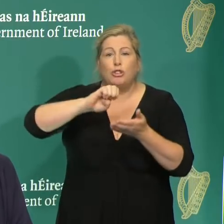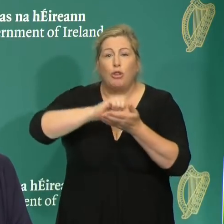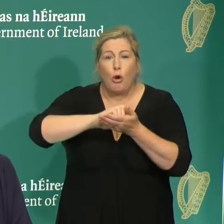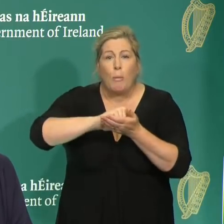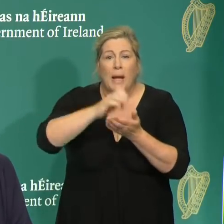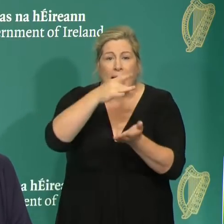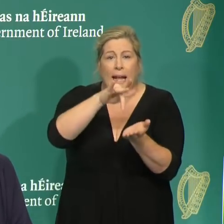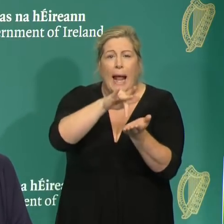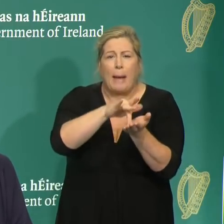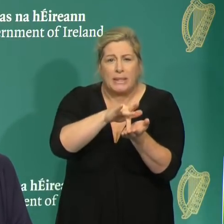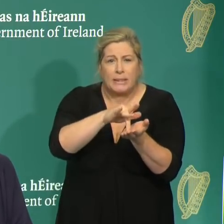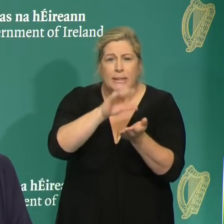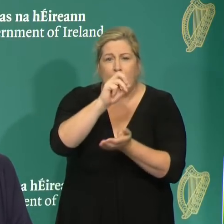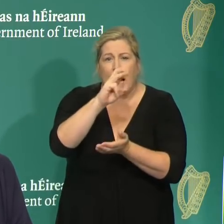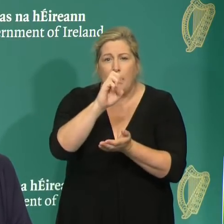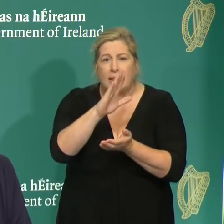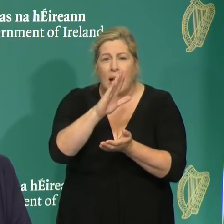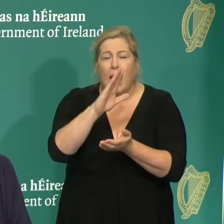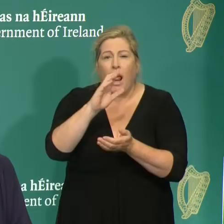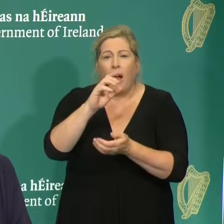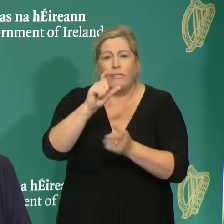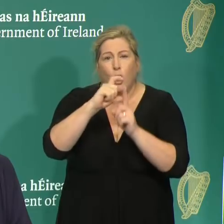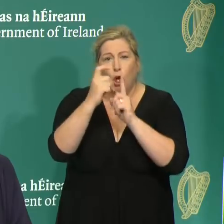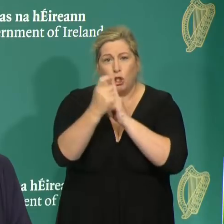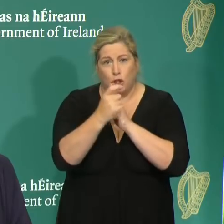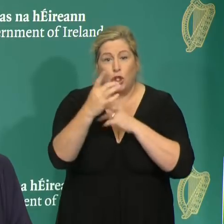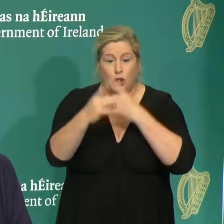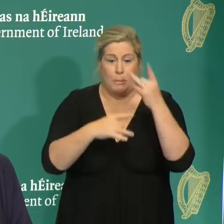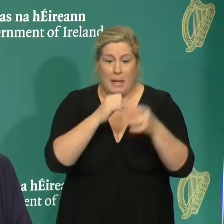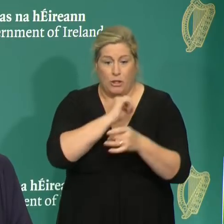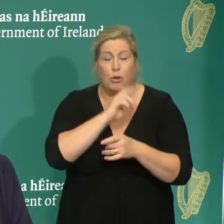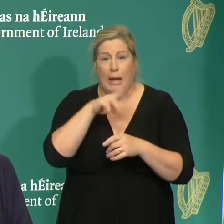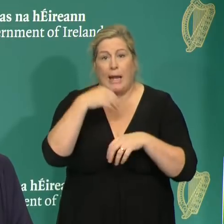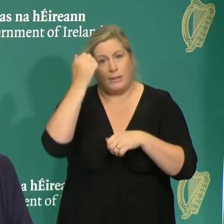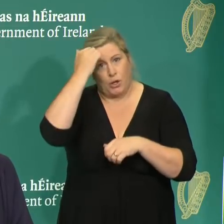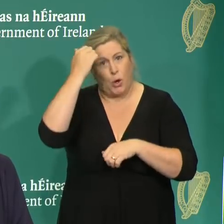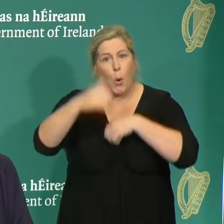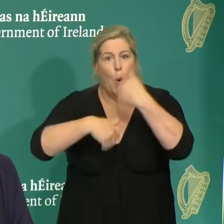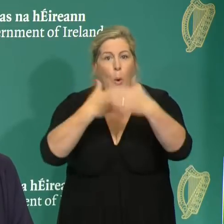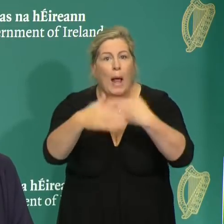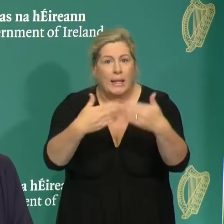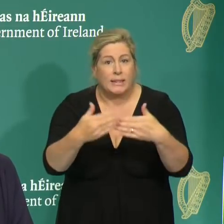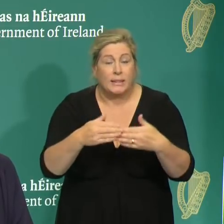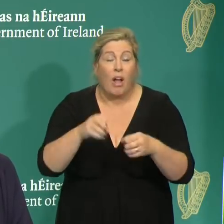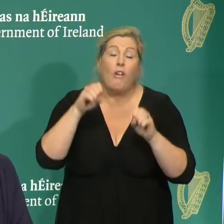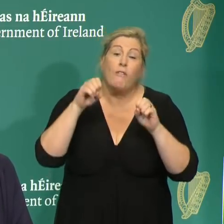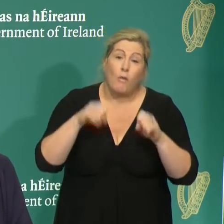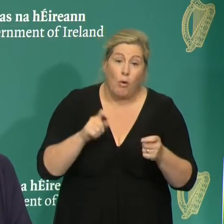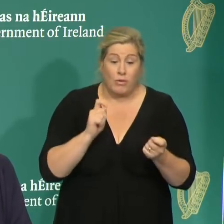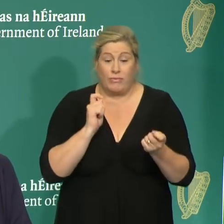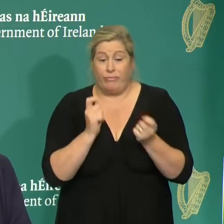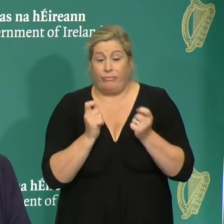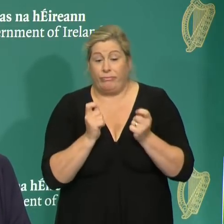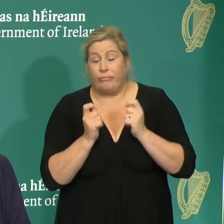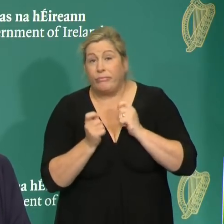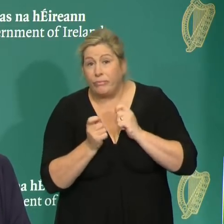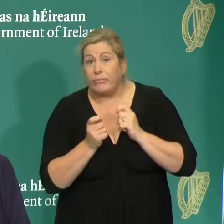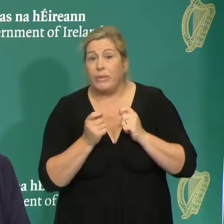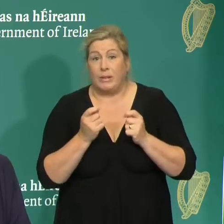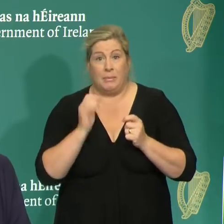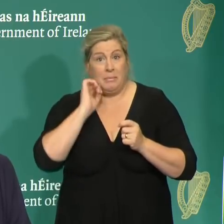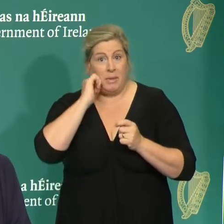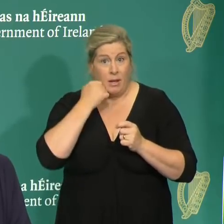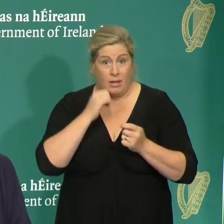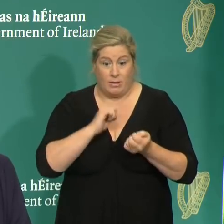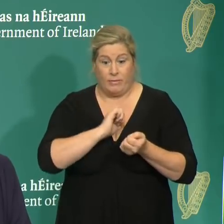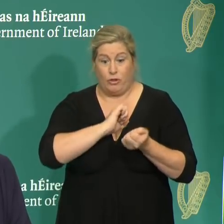from the original winning bid by Galway can take place. The programme has had to be reimagined in order to take account of the